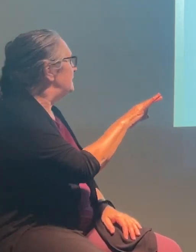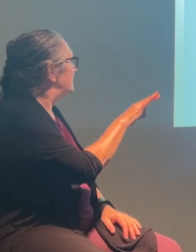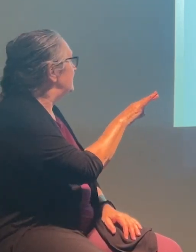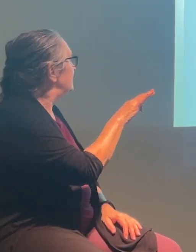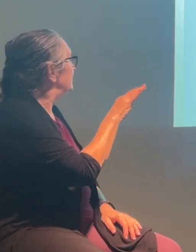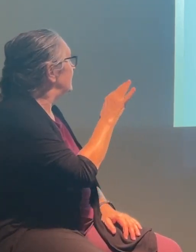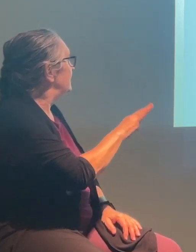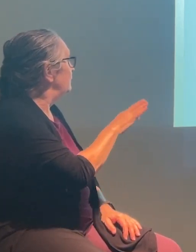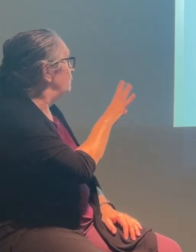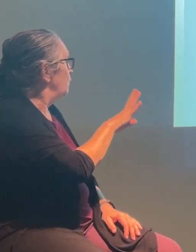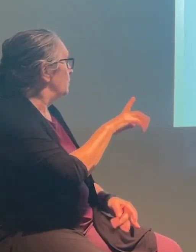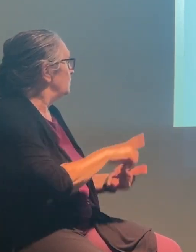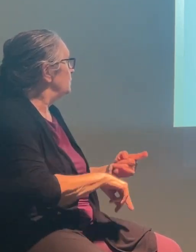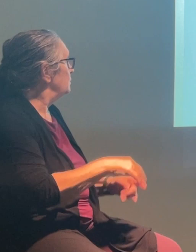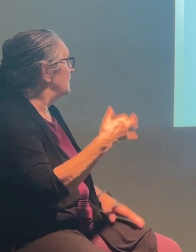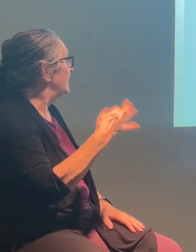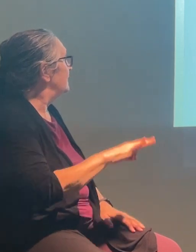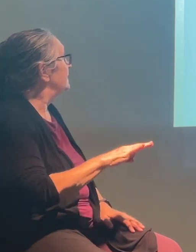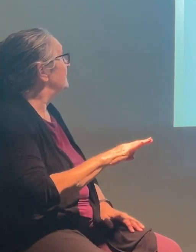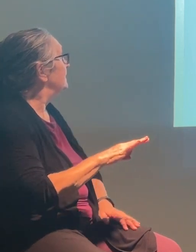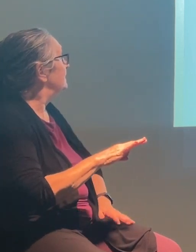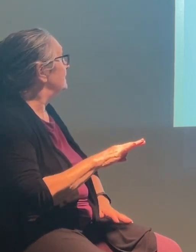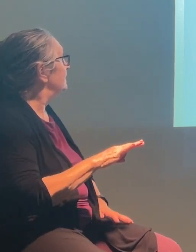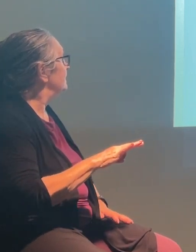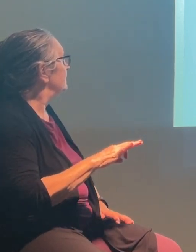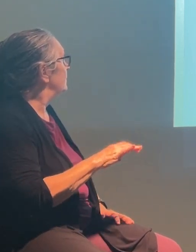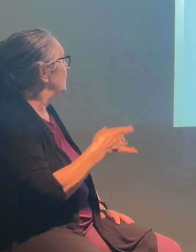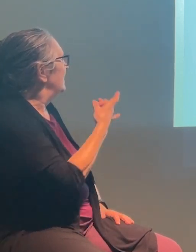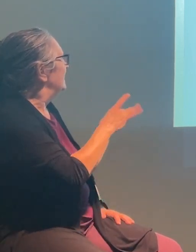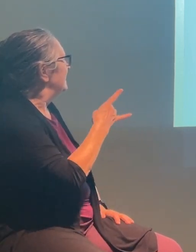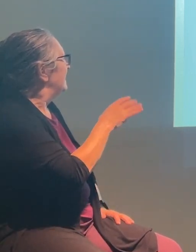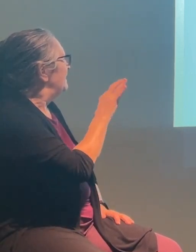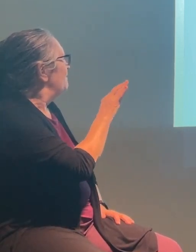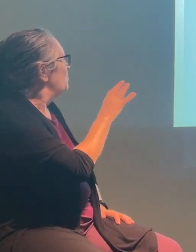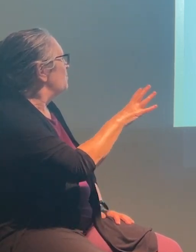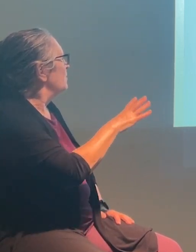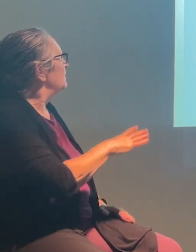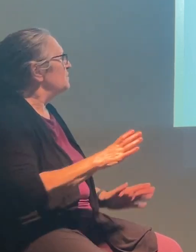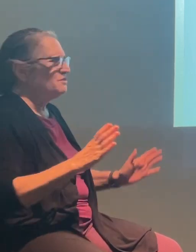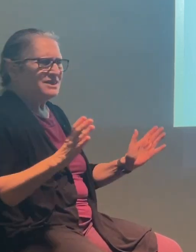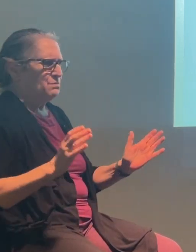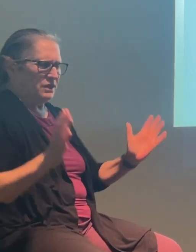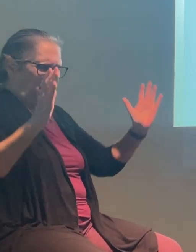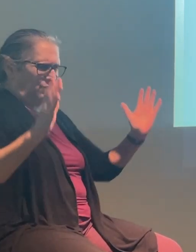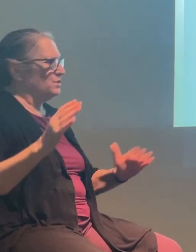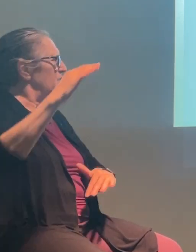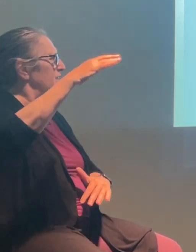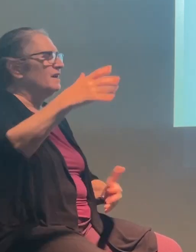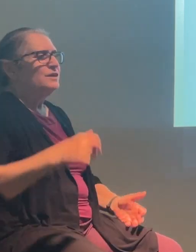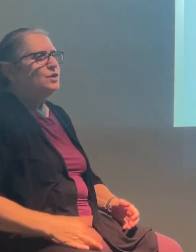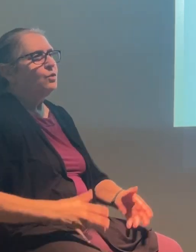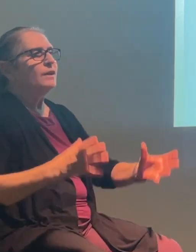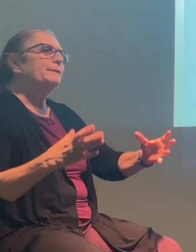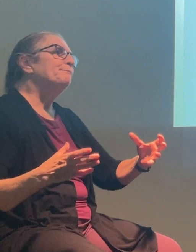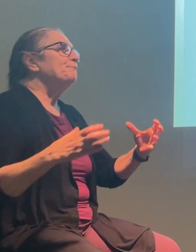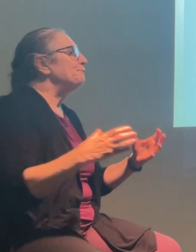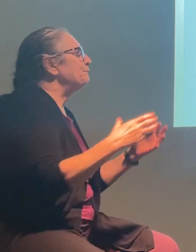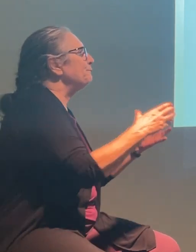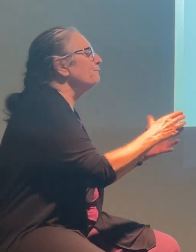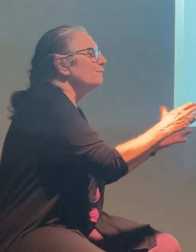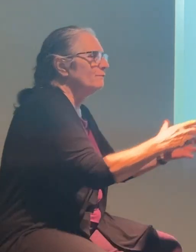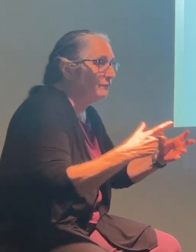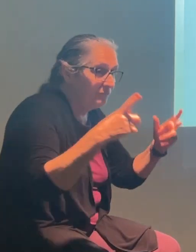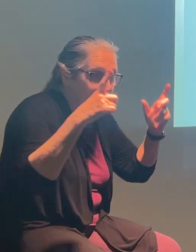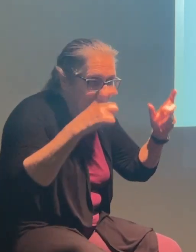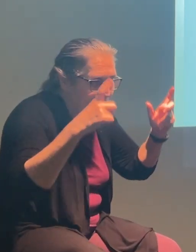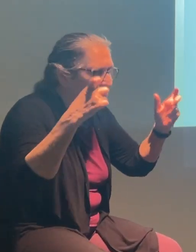97. As you can see, they're not that small. They're fairly large. You don't really walk around and take a photo very quickly. You could,